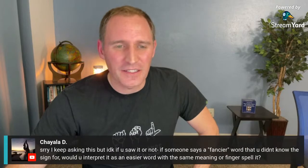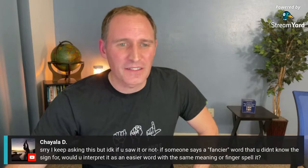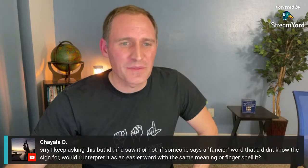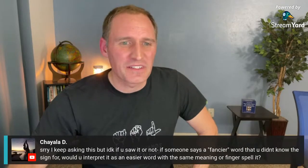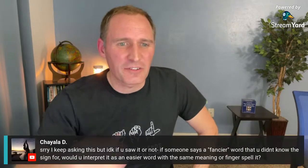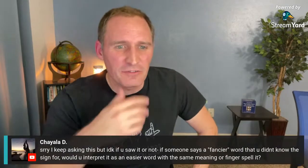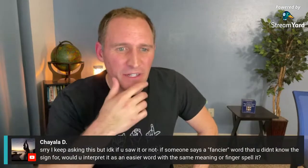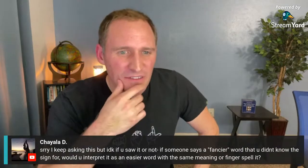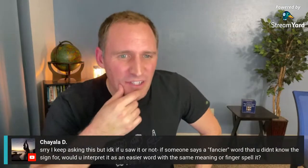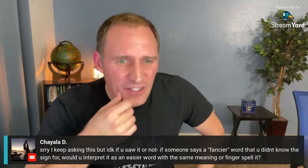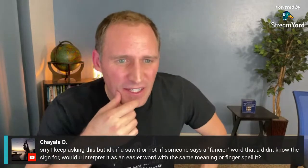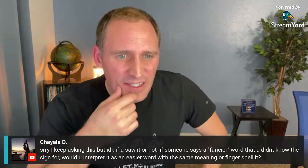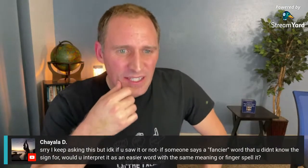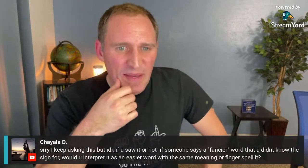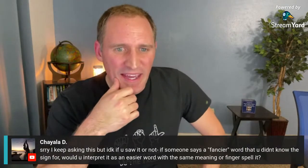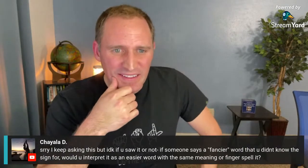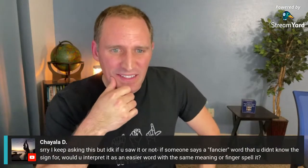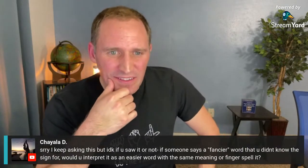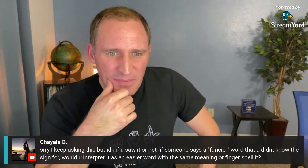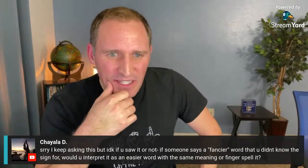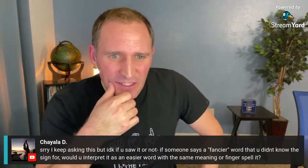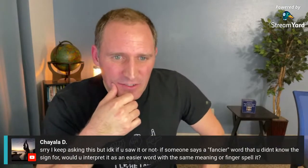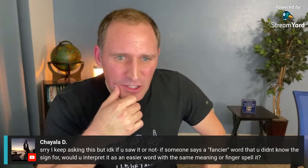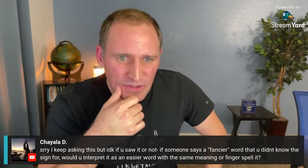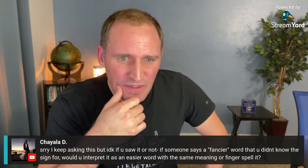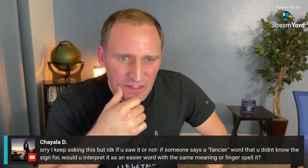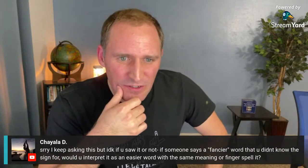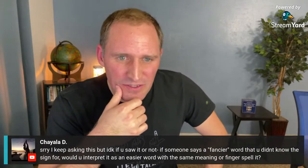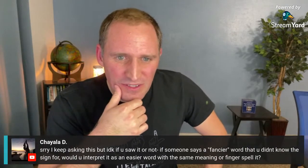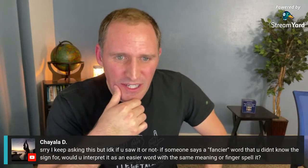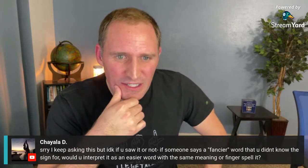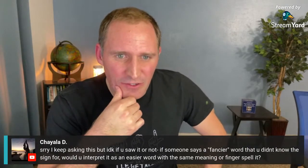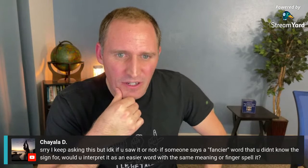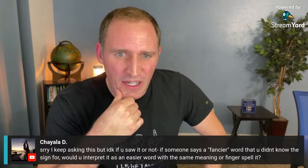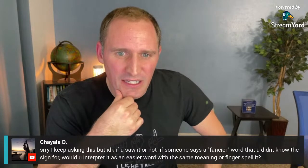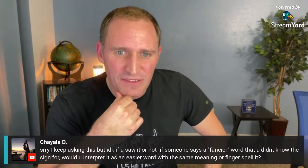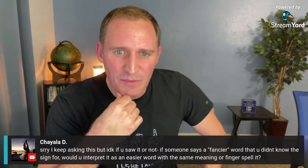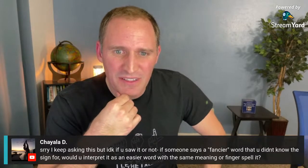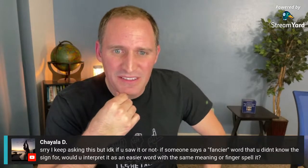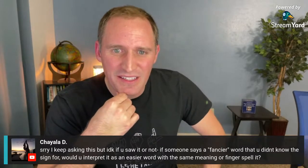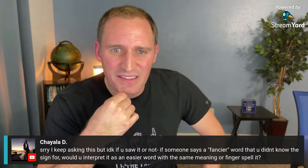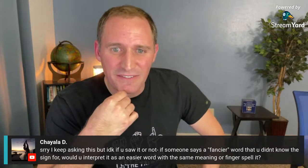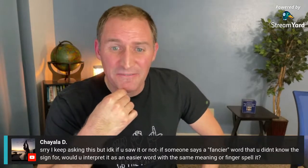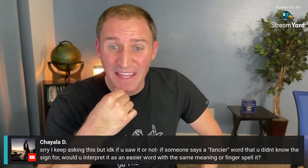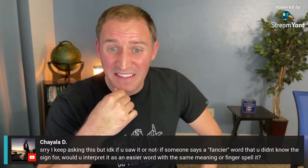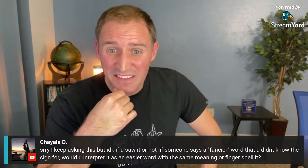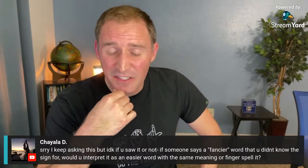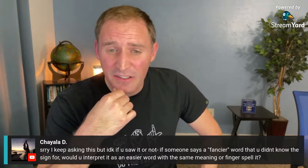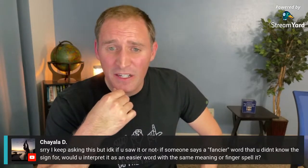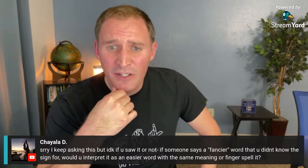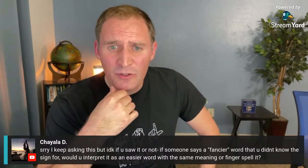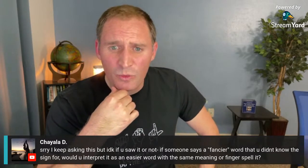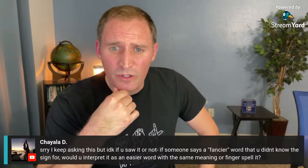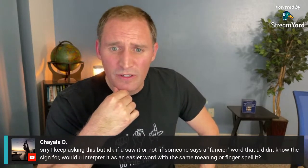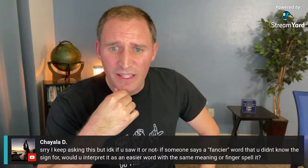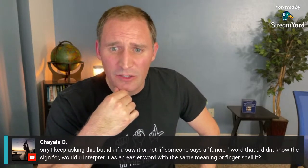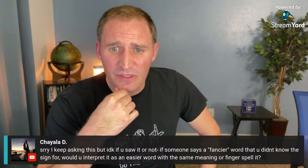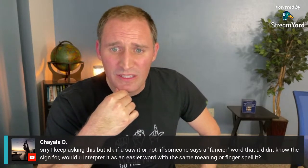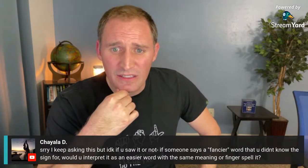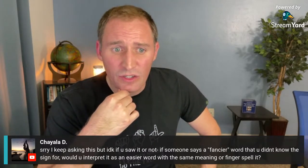Let me just go ahead and read it. Sorry, I keep asking this, but I don't know if you saw it or not. If someone says a fancier word that you didn't know